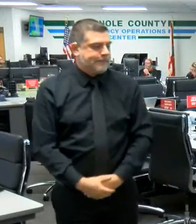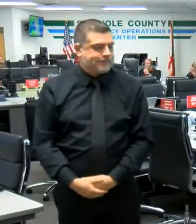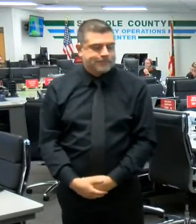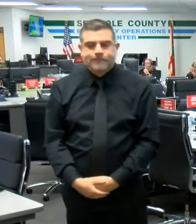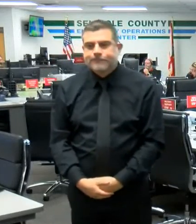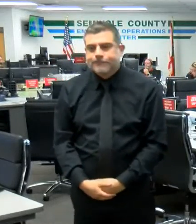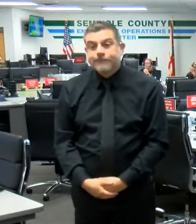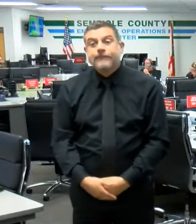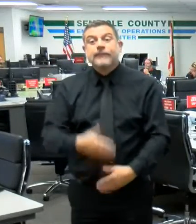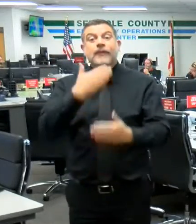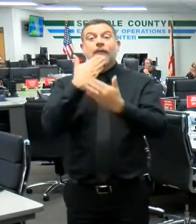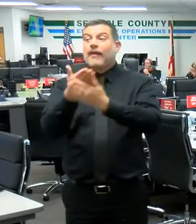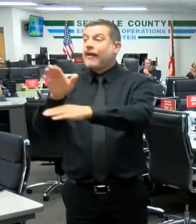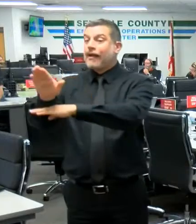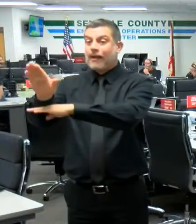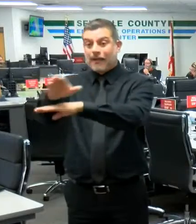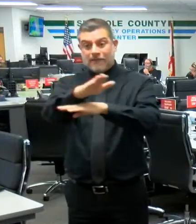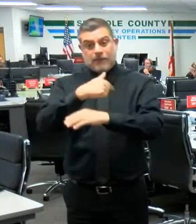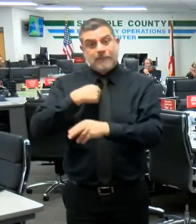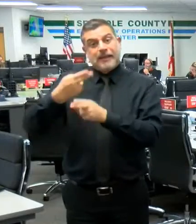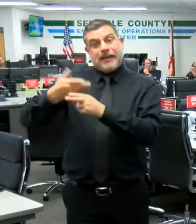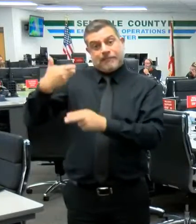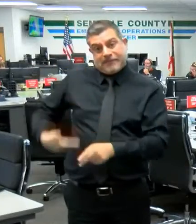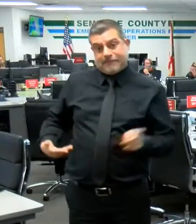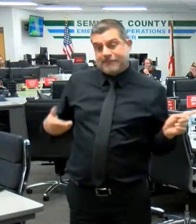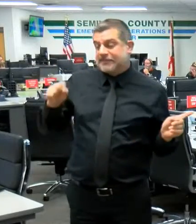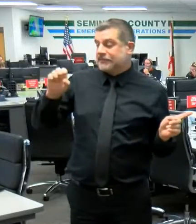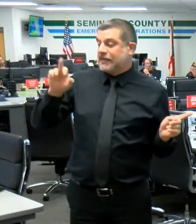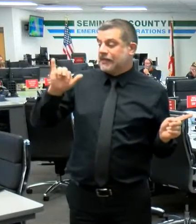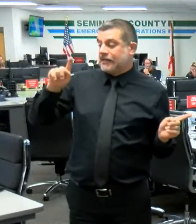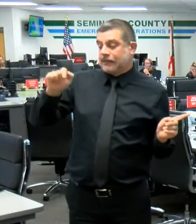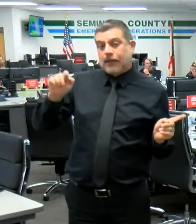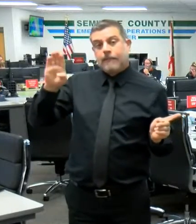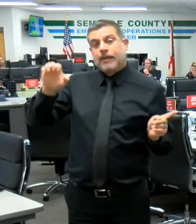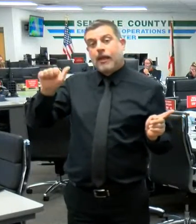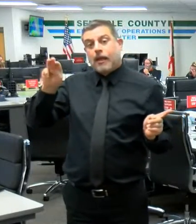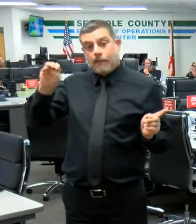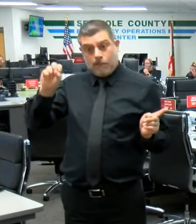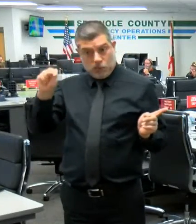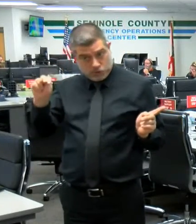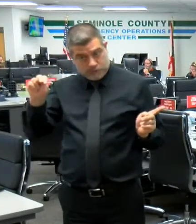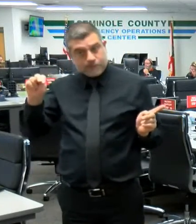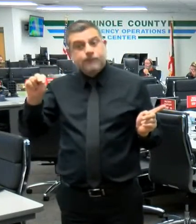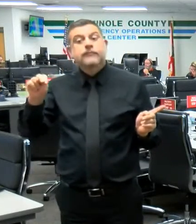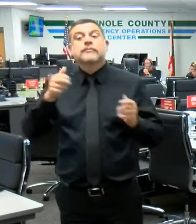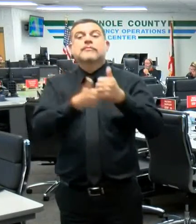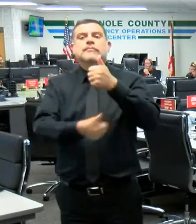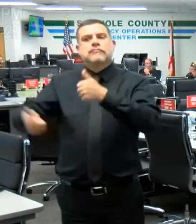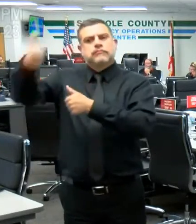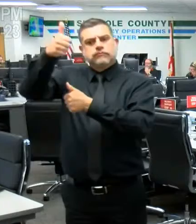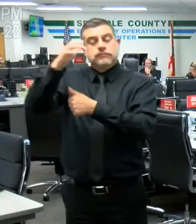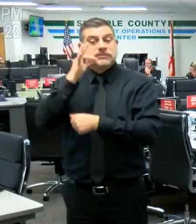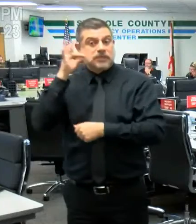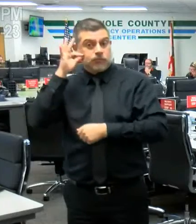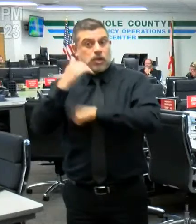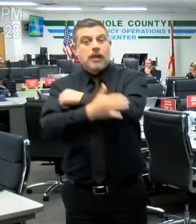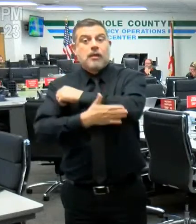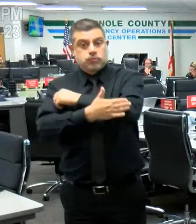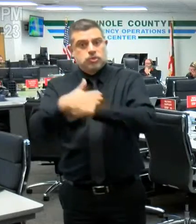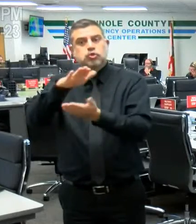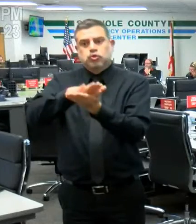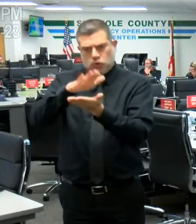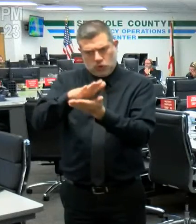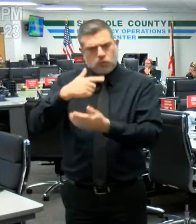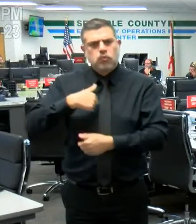Good afternoon. I'm Sarita Beeman, Superintendent for Seminole County Public Schools, and we've been working closely with our county